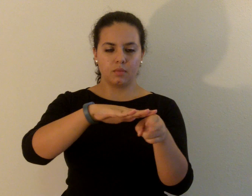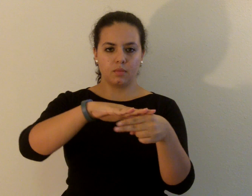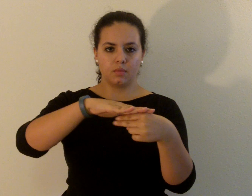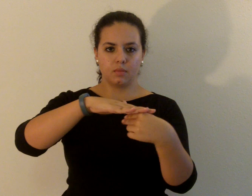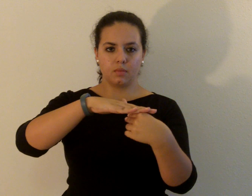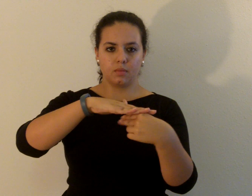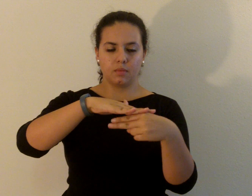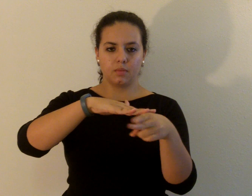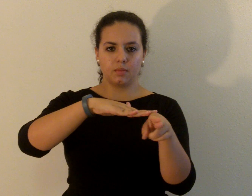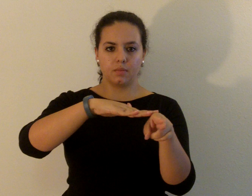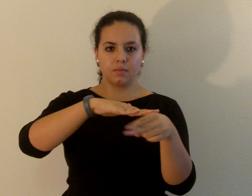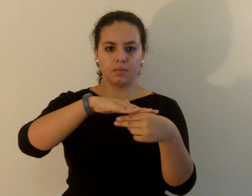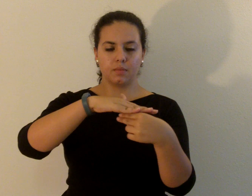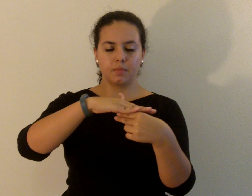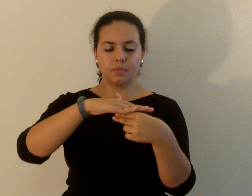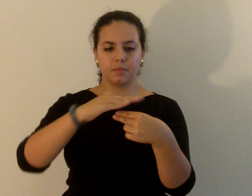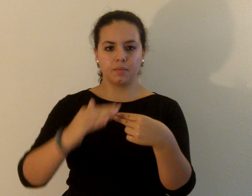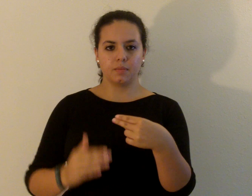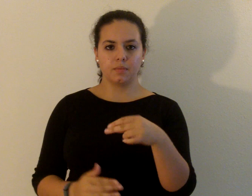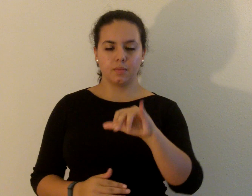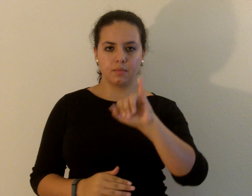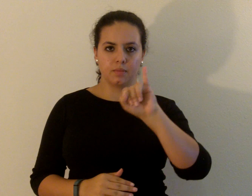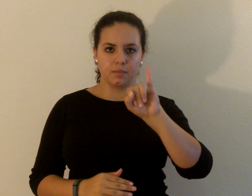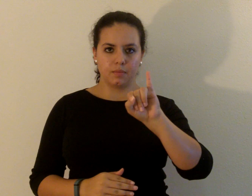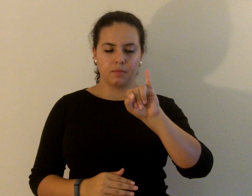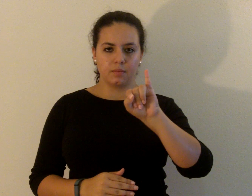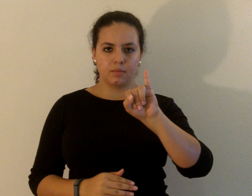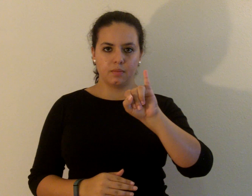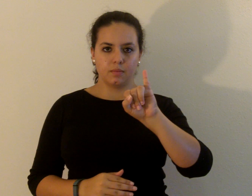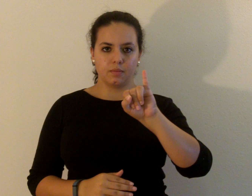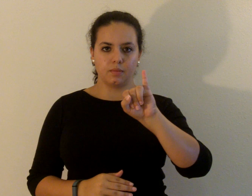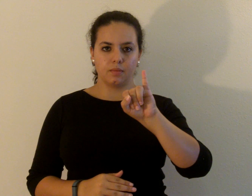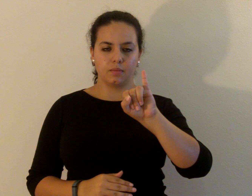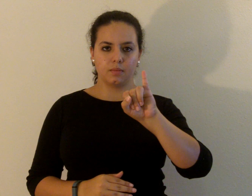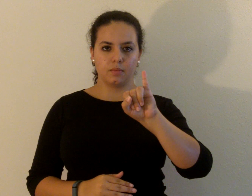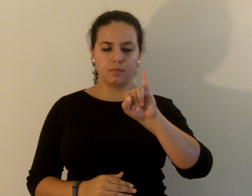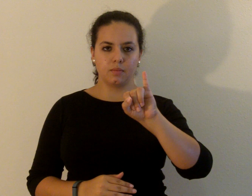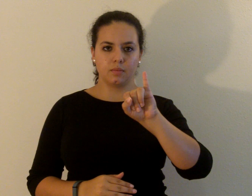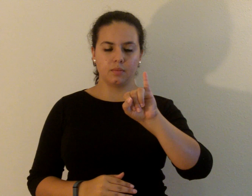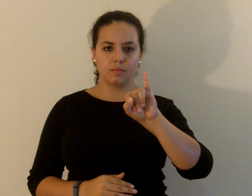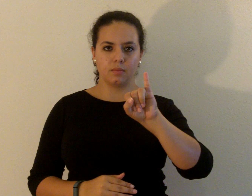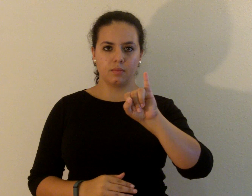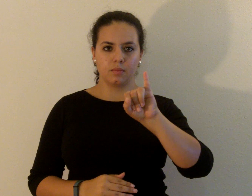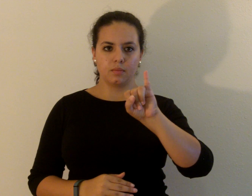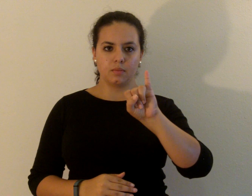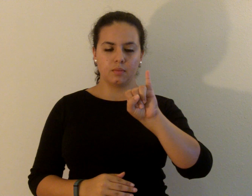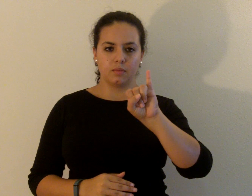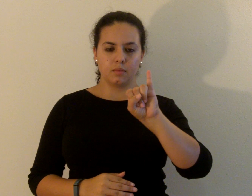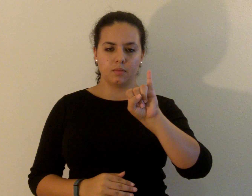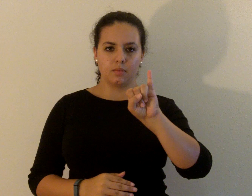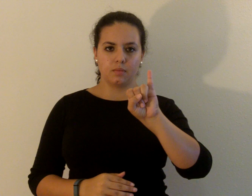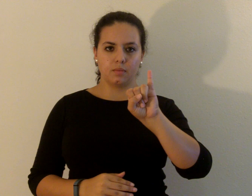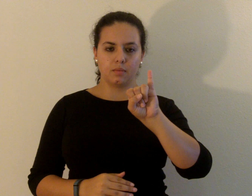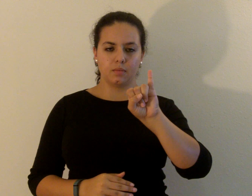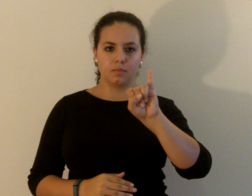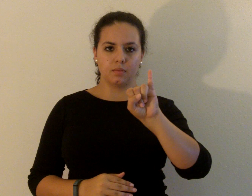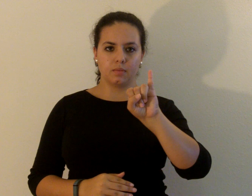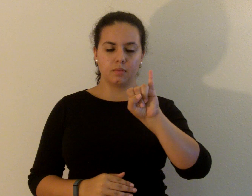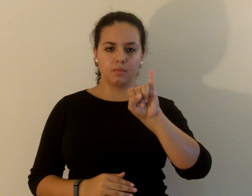way. I, it's just up. Now, it can be with the thumb around the fingers or